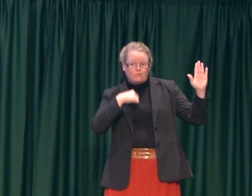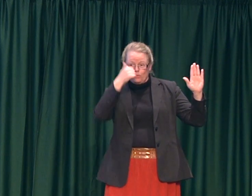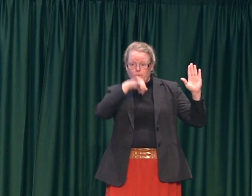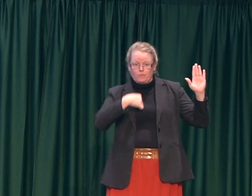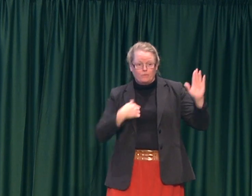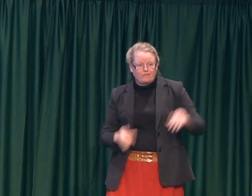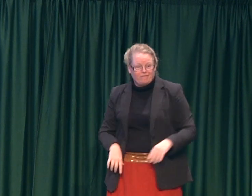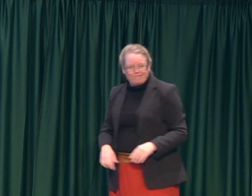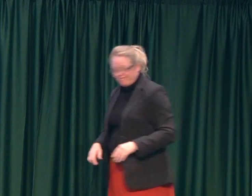Sue Tyrrell, she's